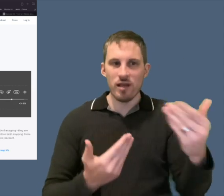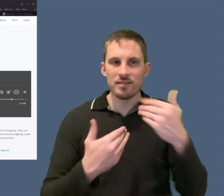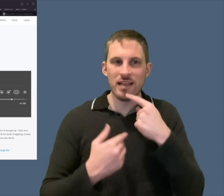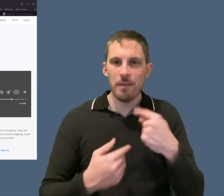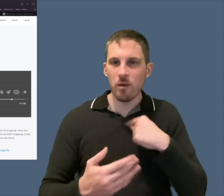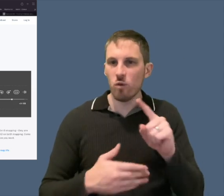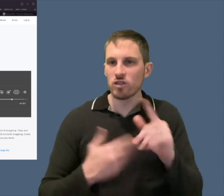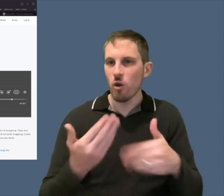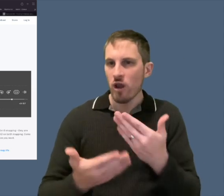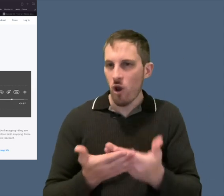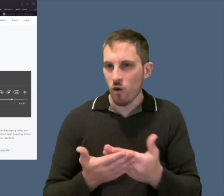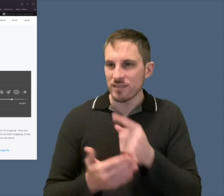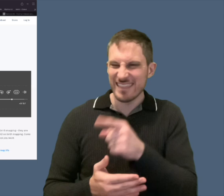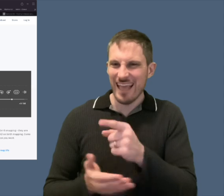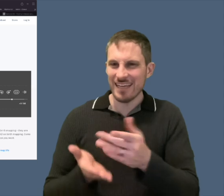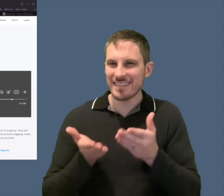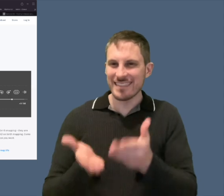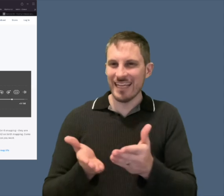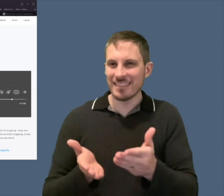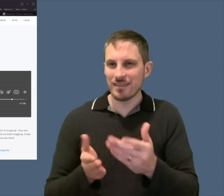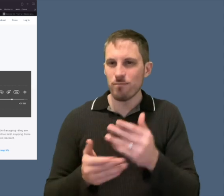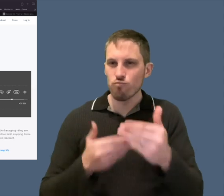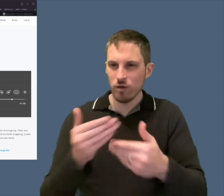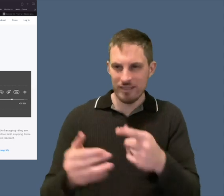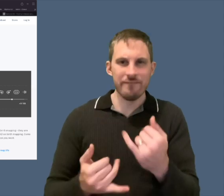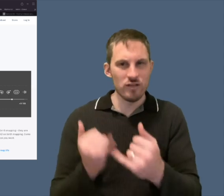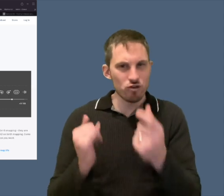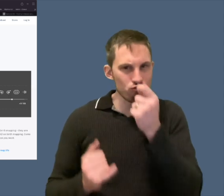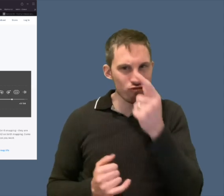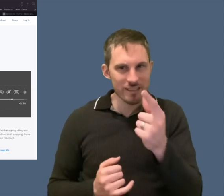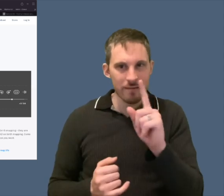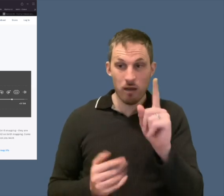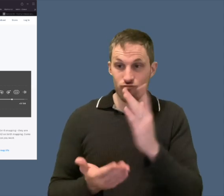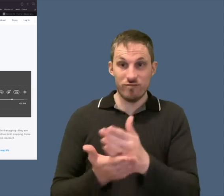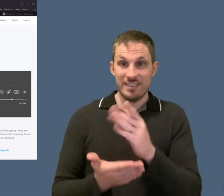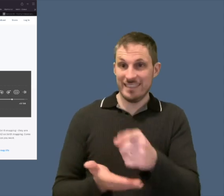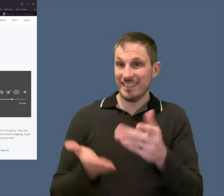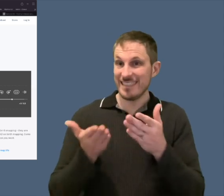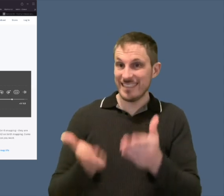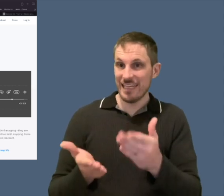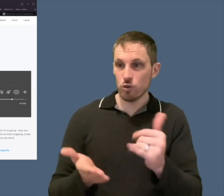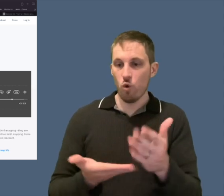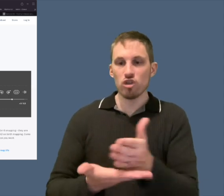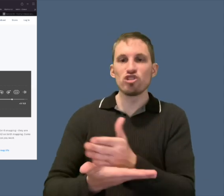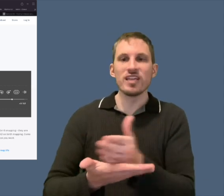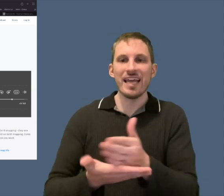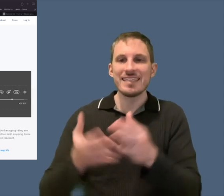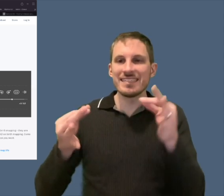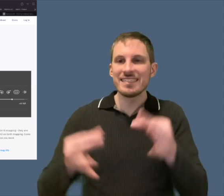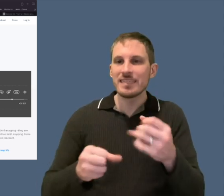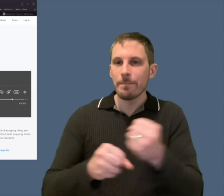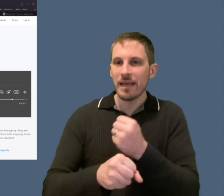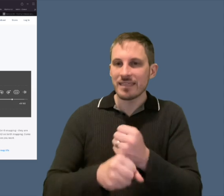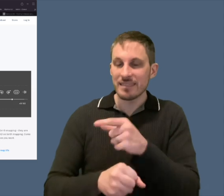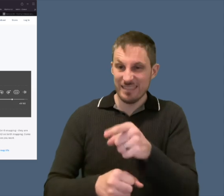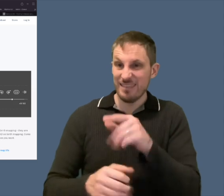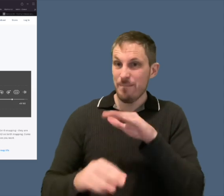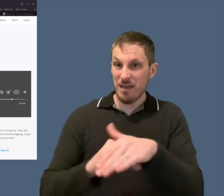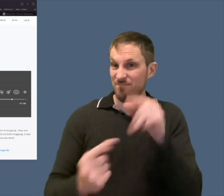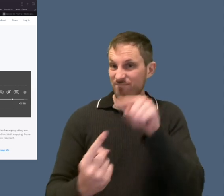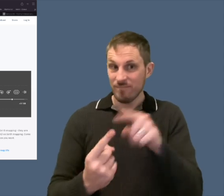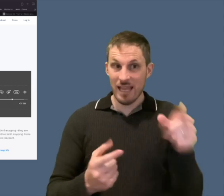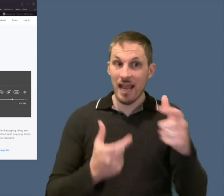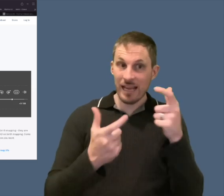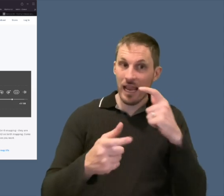that consent process is really tricky. But what consent is about, or shared decision making, is about the care provider